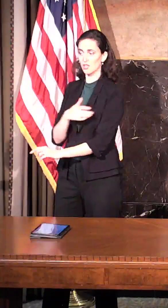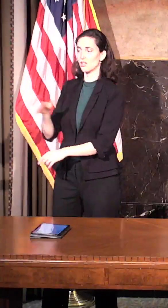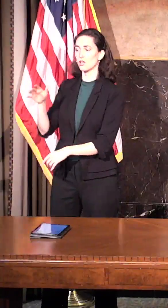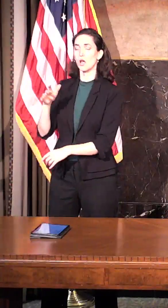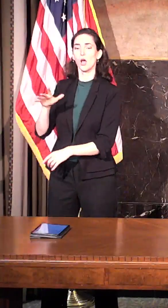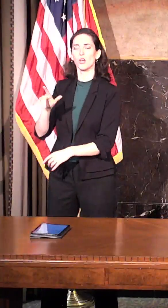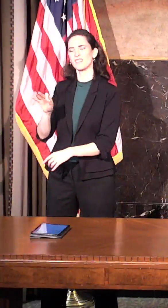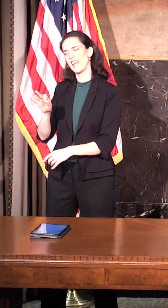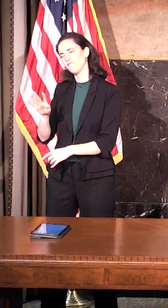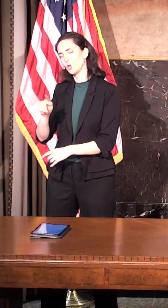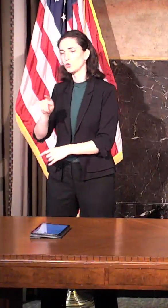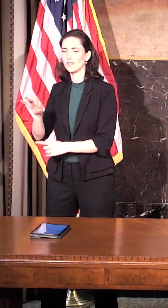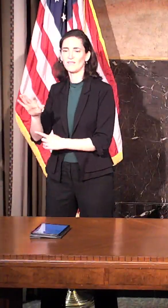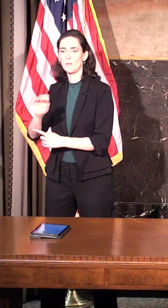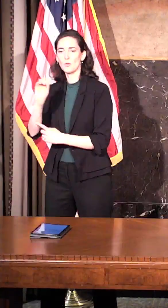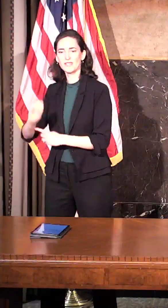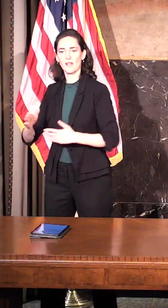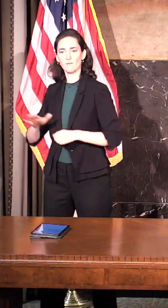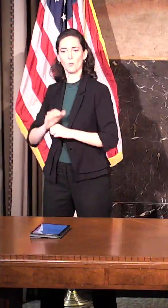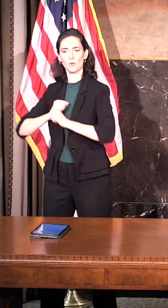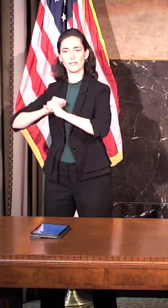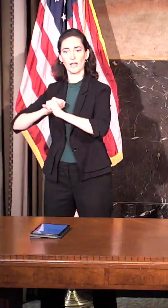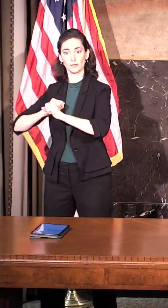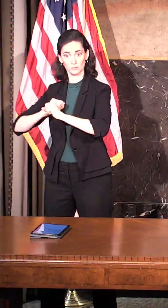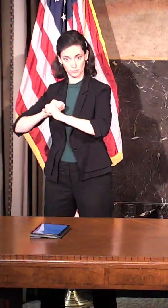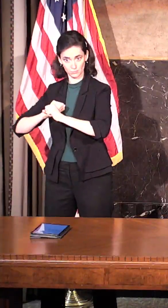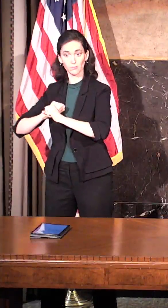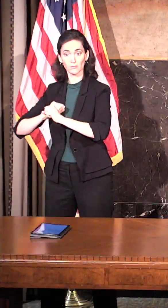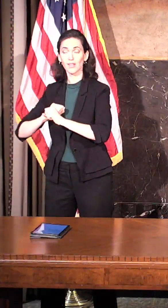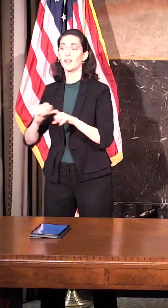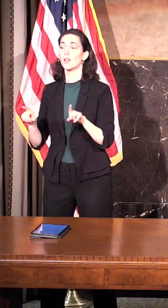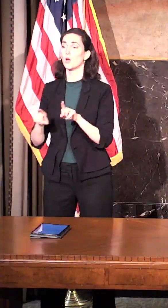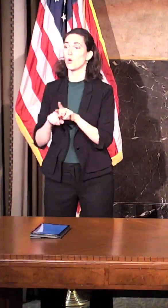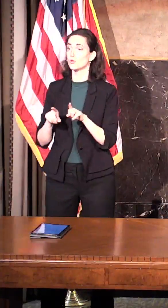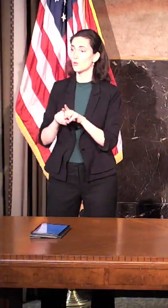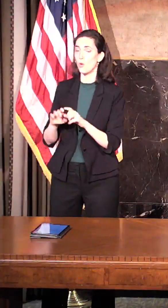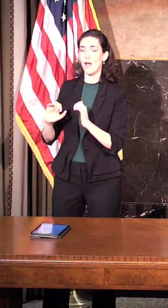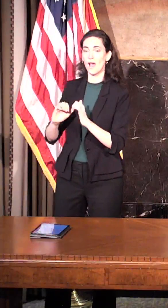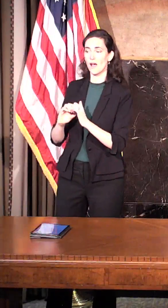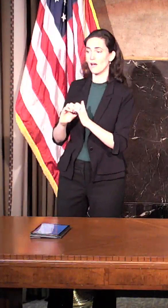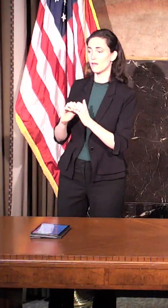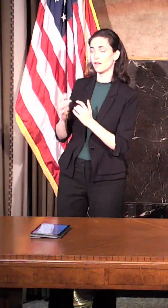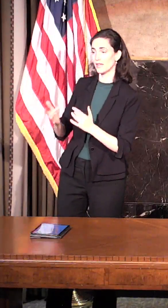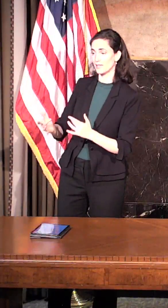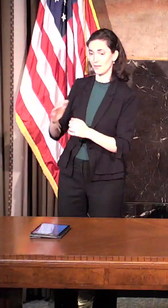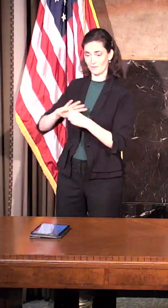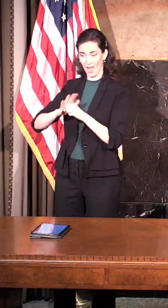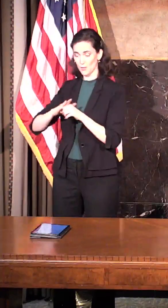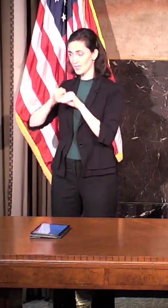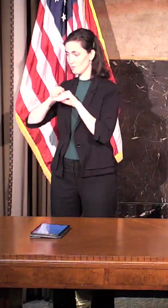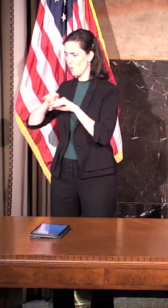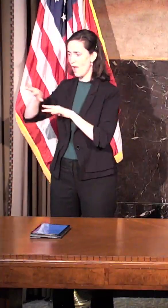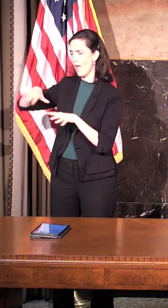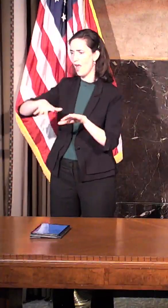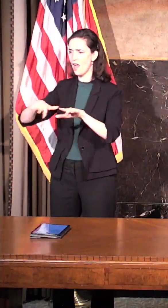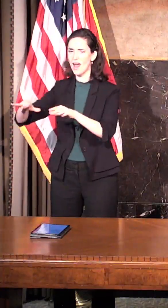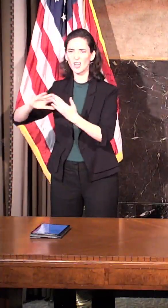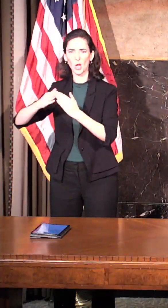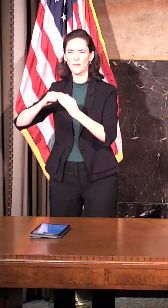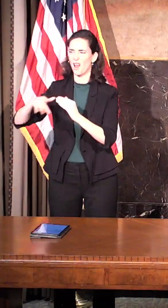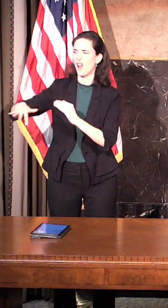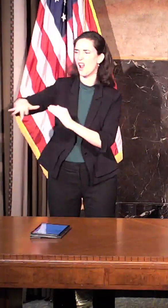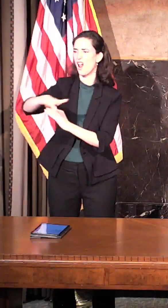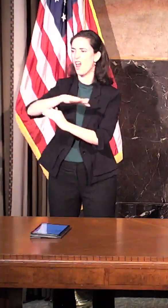protected from COVID. And they're seeing a commensurate decrease in the amount of circulating virus that's out there in the